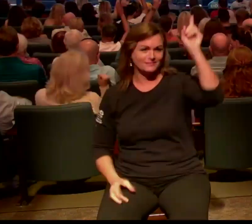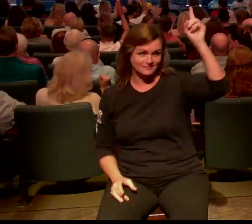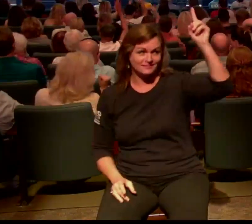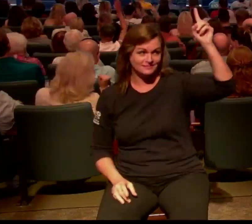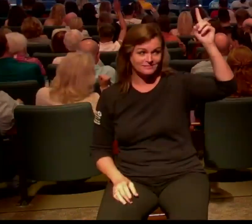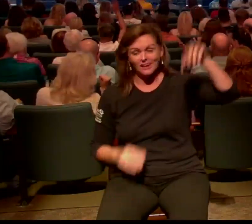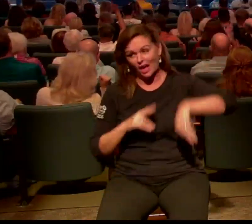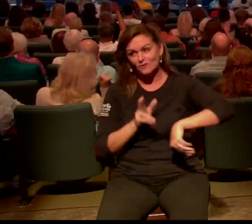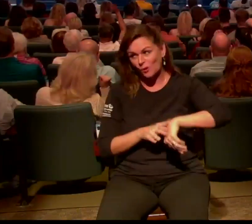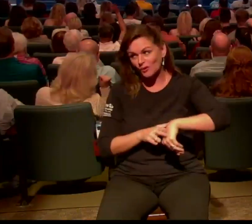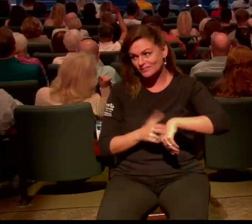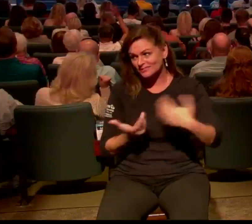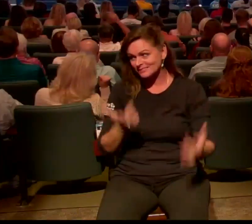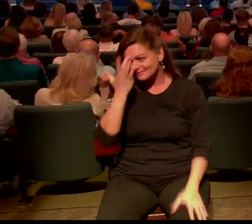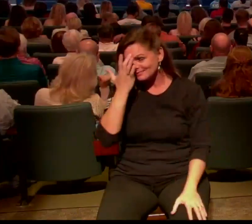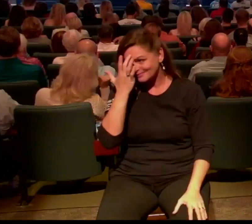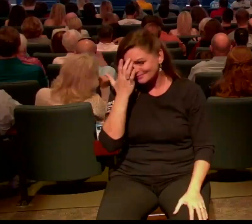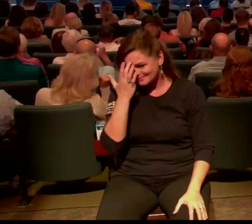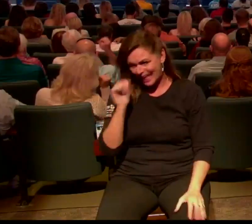way.